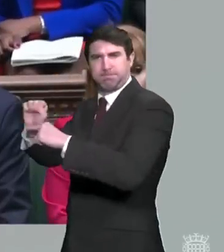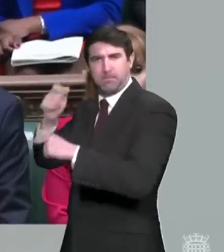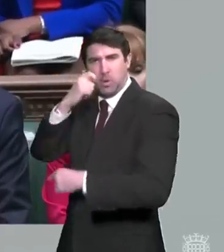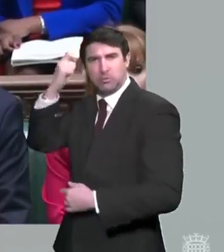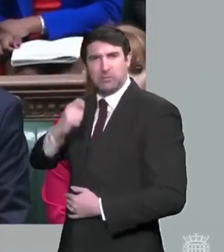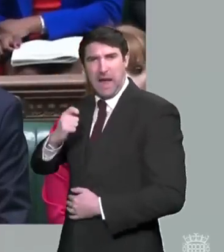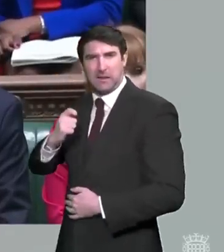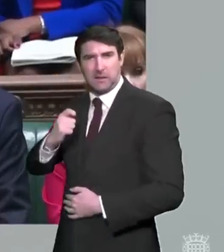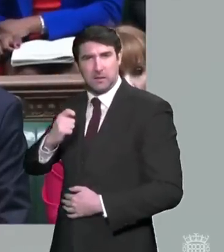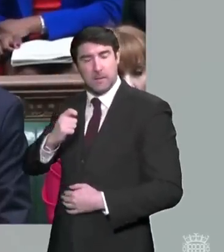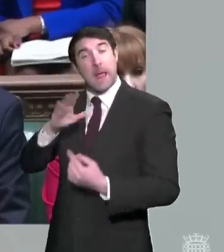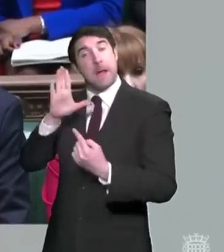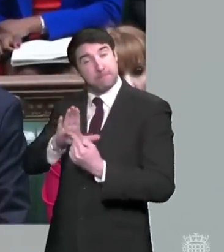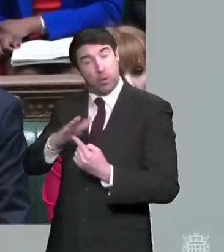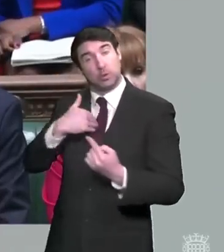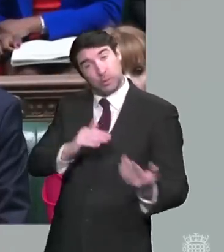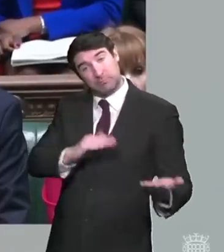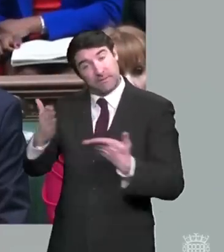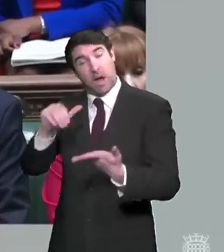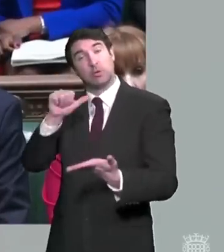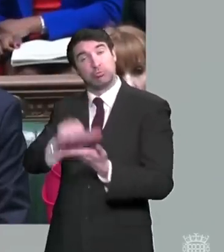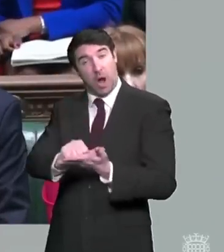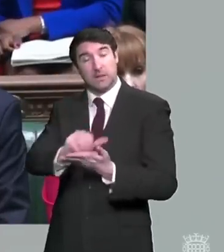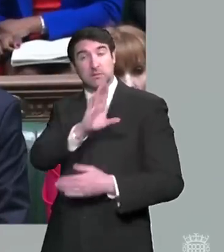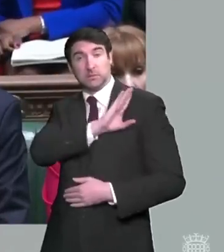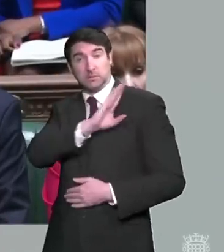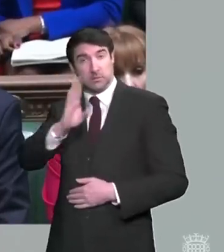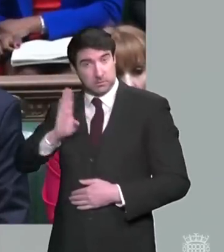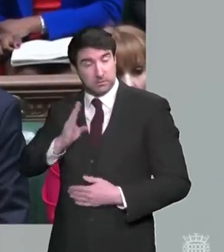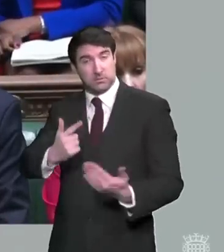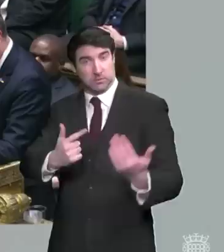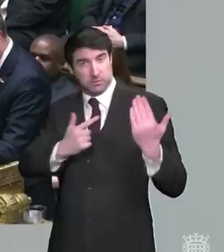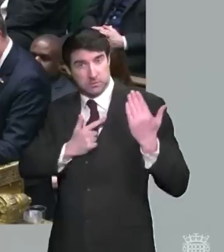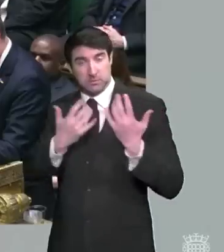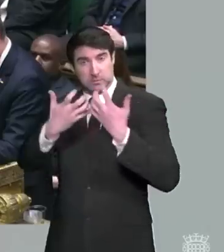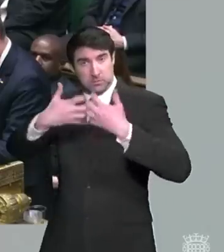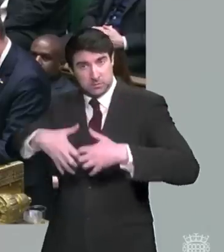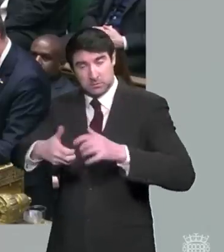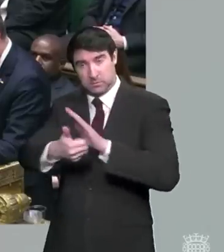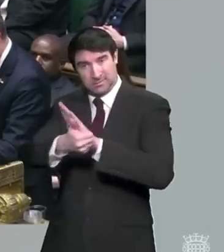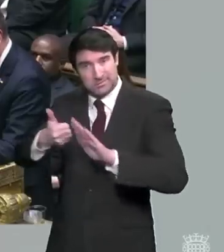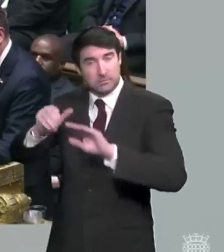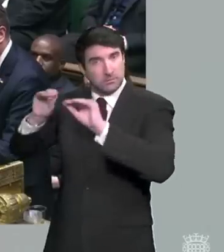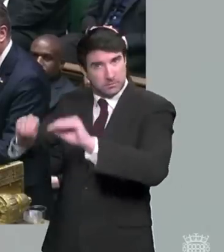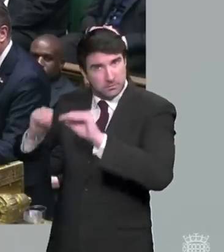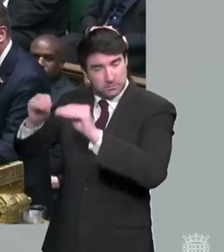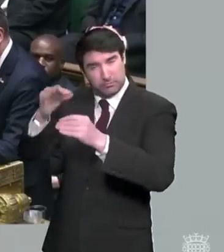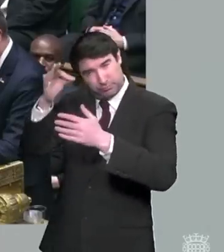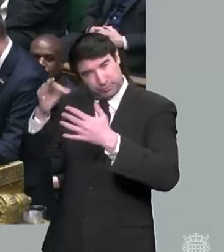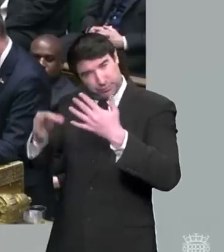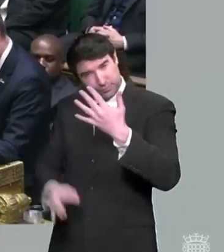that Ukraine has the weapons and the technology required to defend herself. Does the Prime Minister agree that continuing